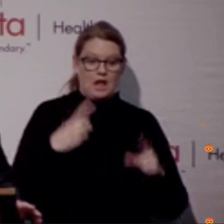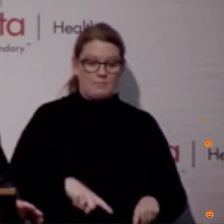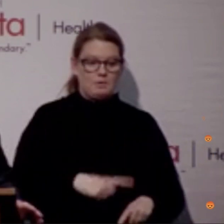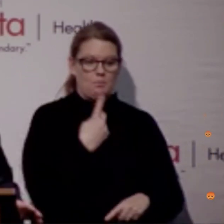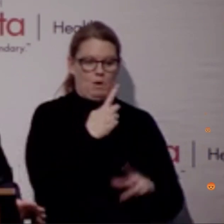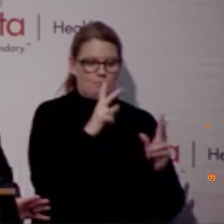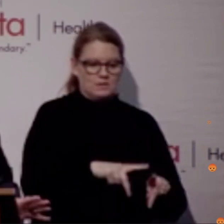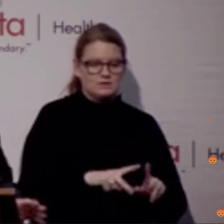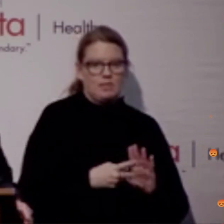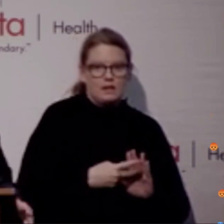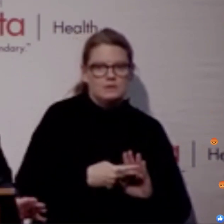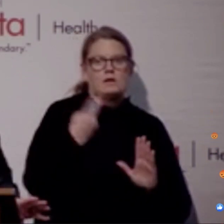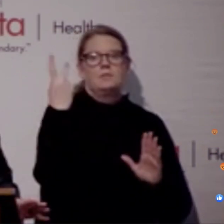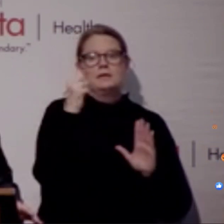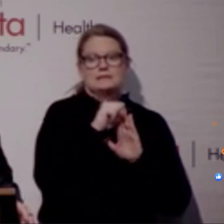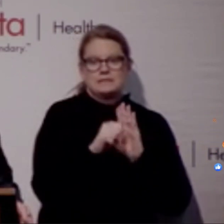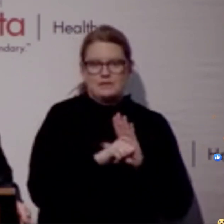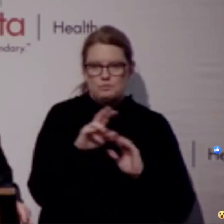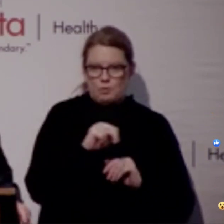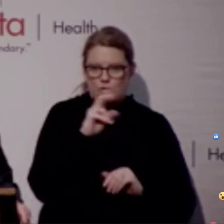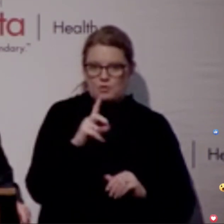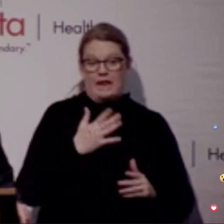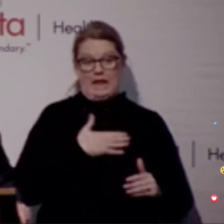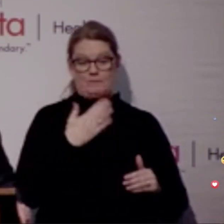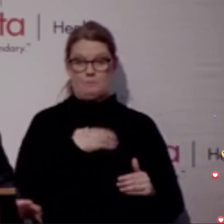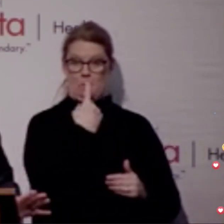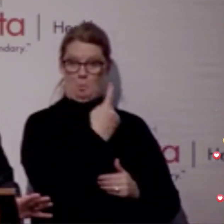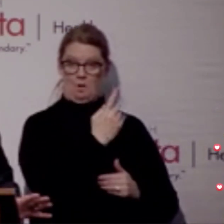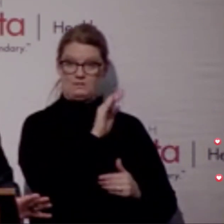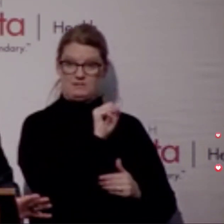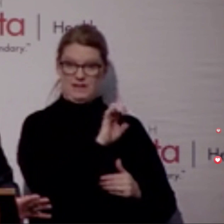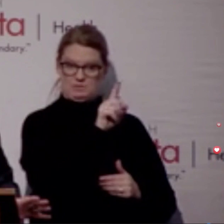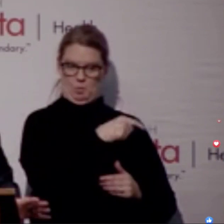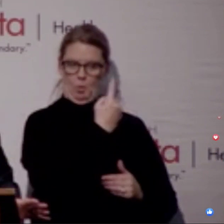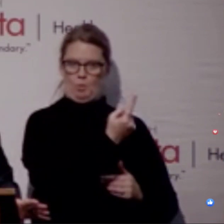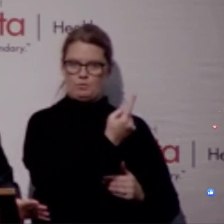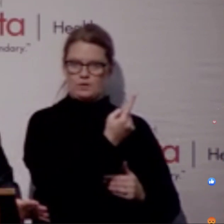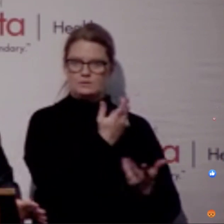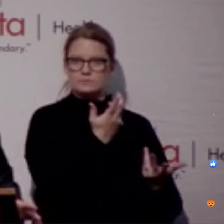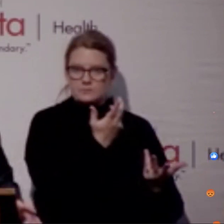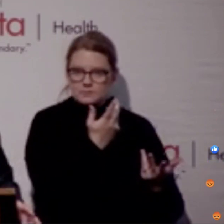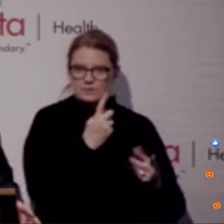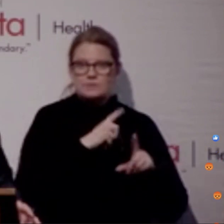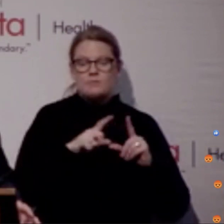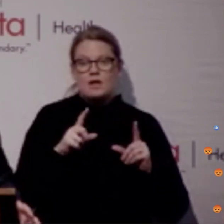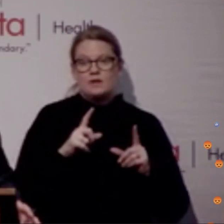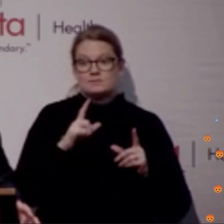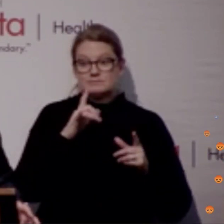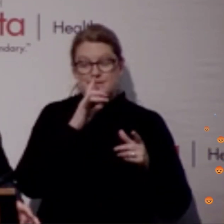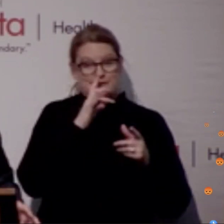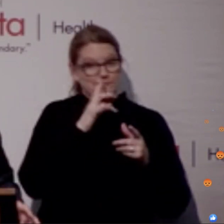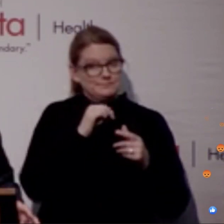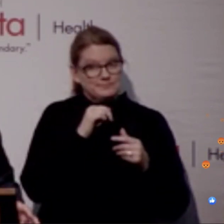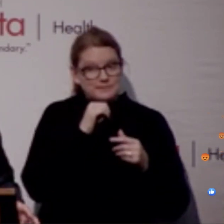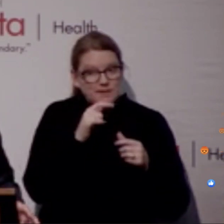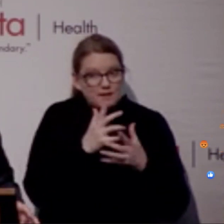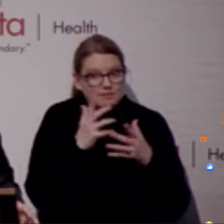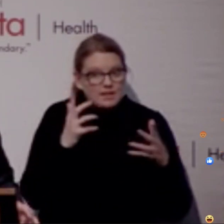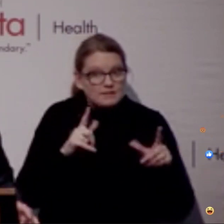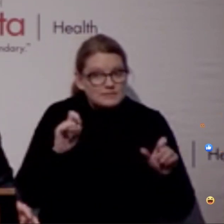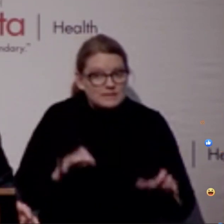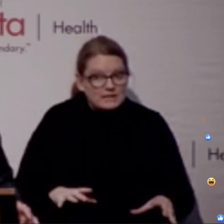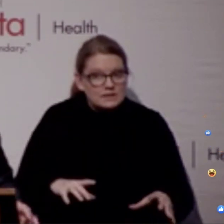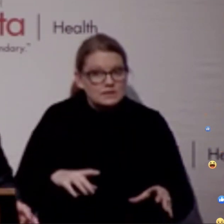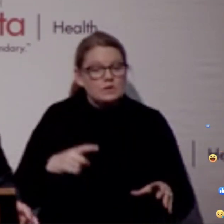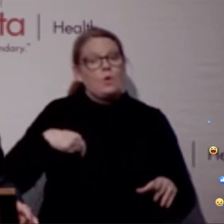North Dakota, it's great that we've got only one confirmed case. With the lack of testing, we can presume that we've got more cases